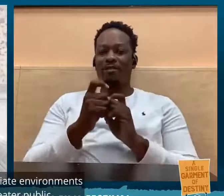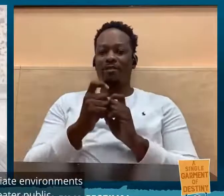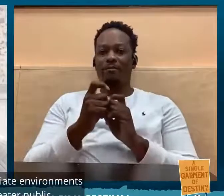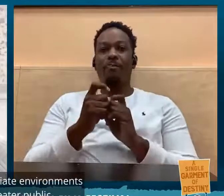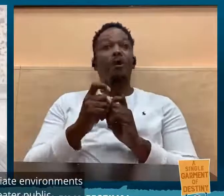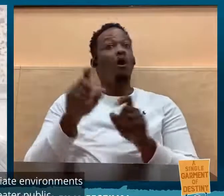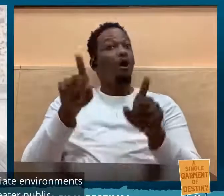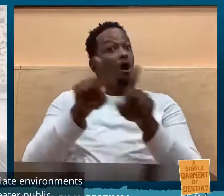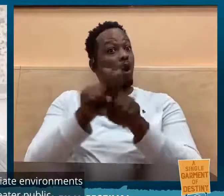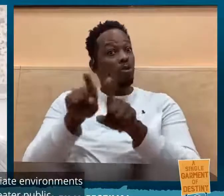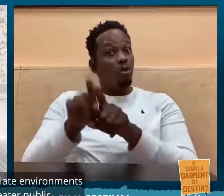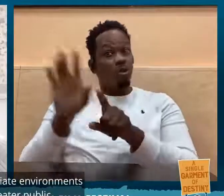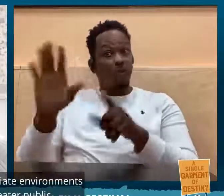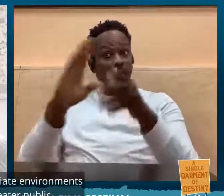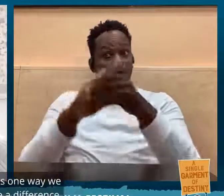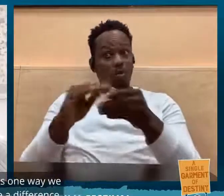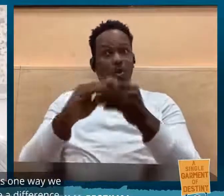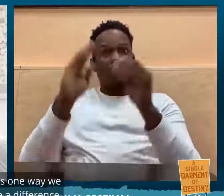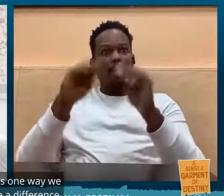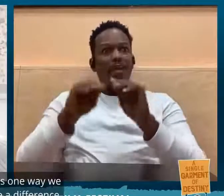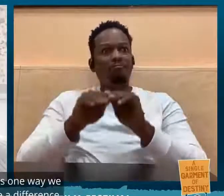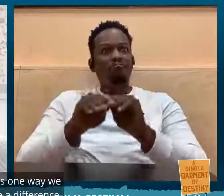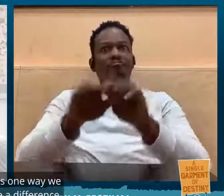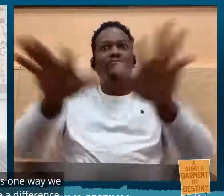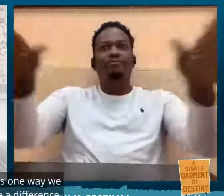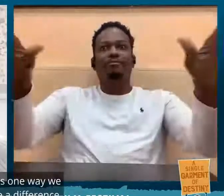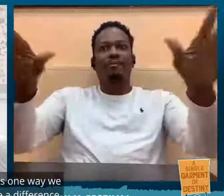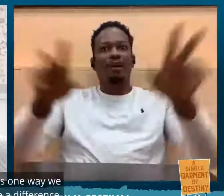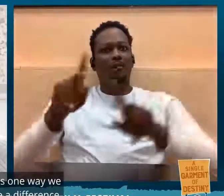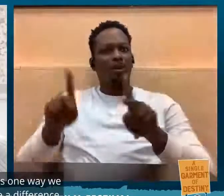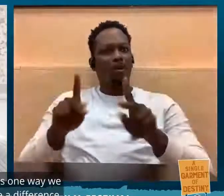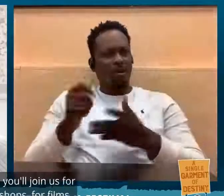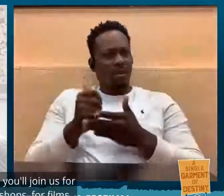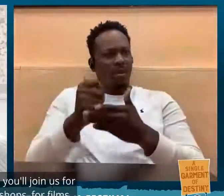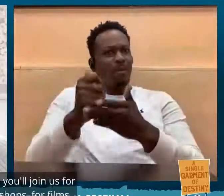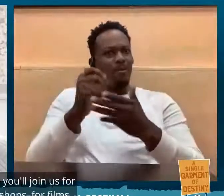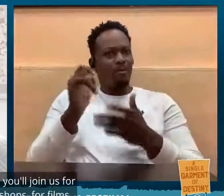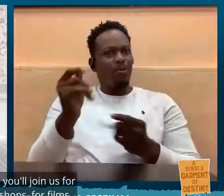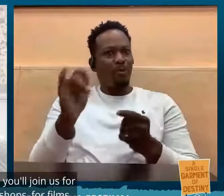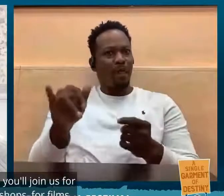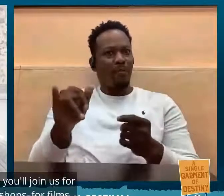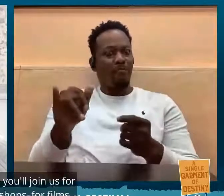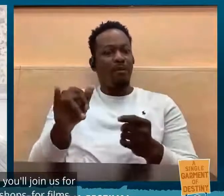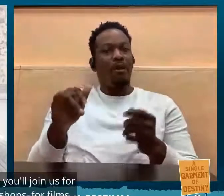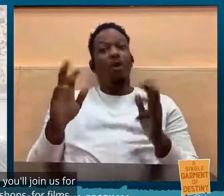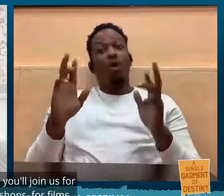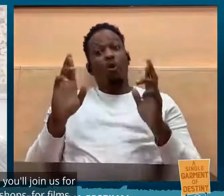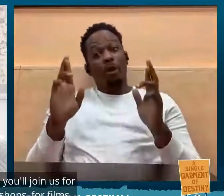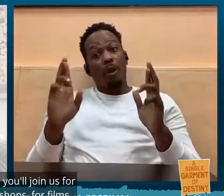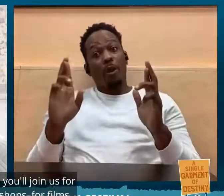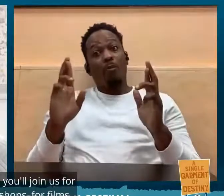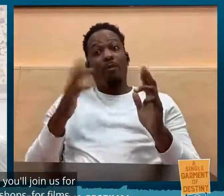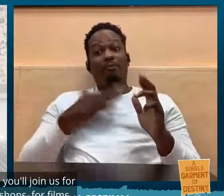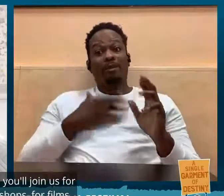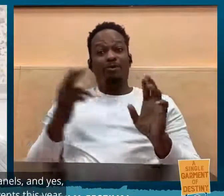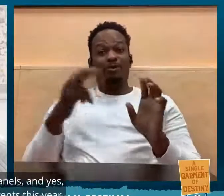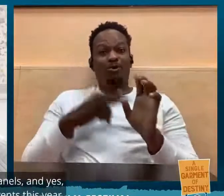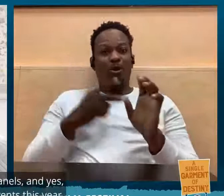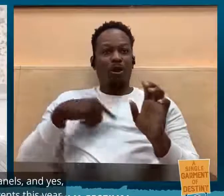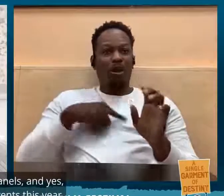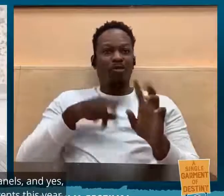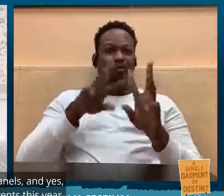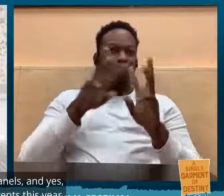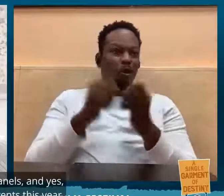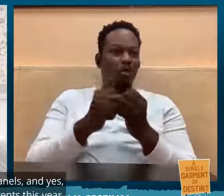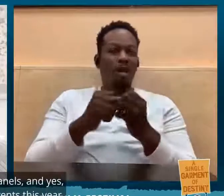immediate environments to a greater public, and that's one way we can make a difference. We do hope you'll join us for other workshops, for films,